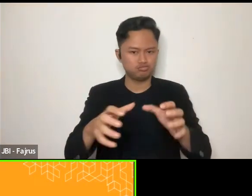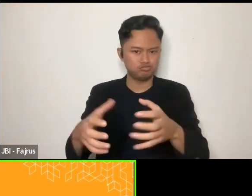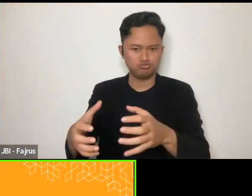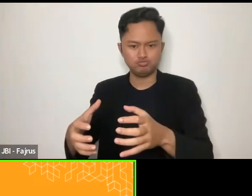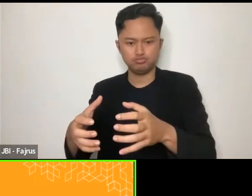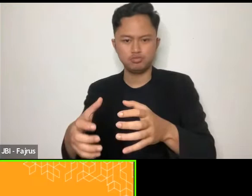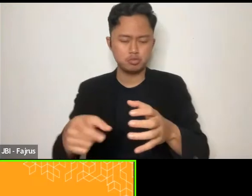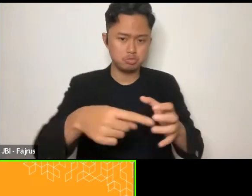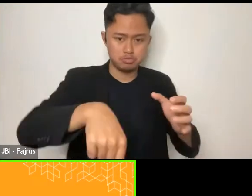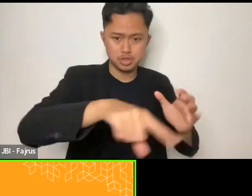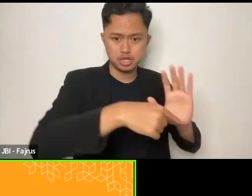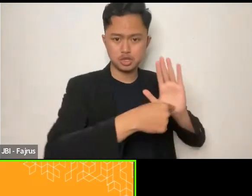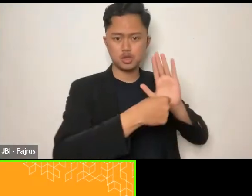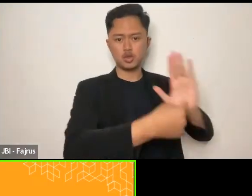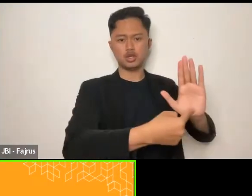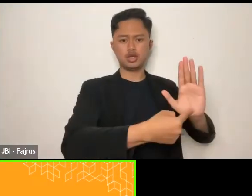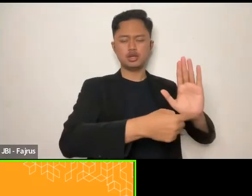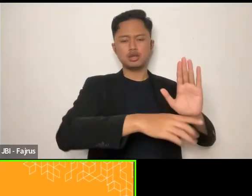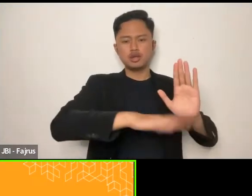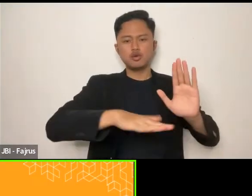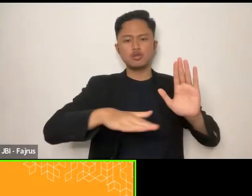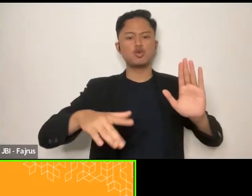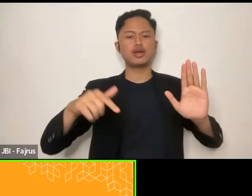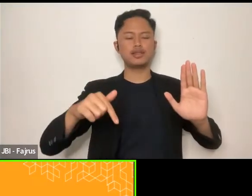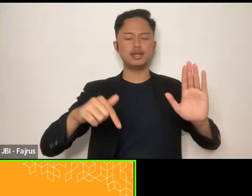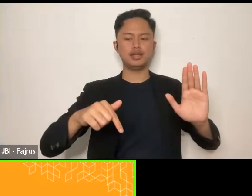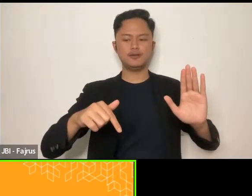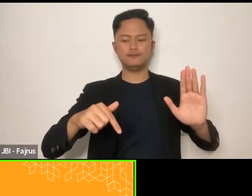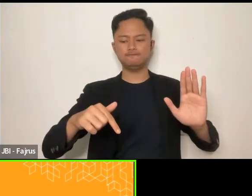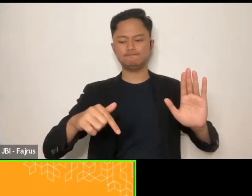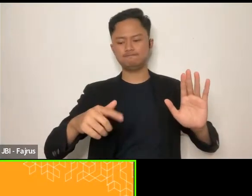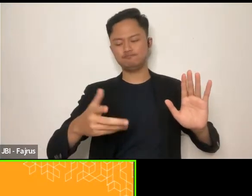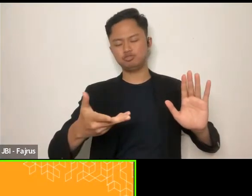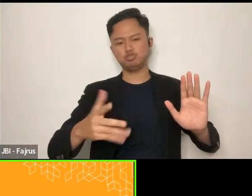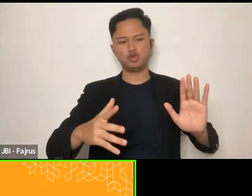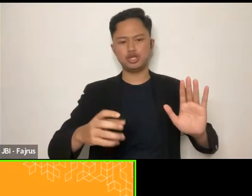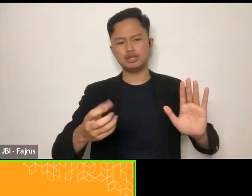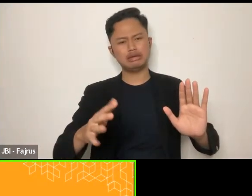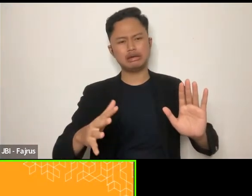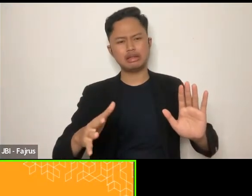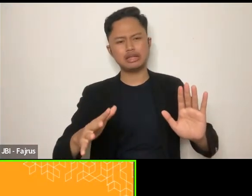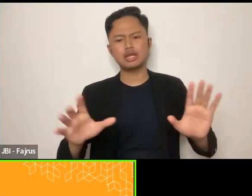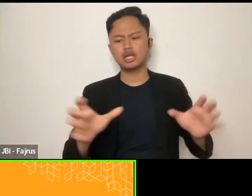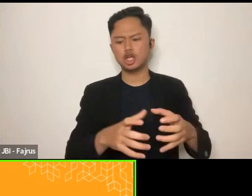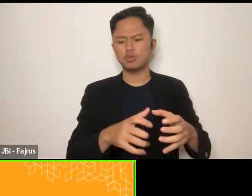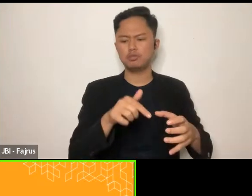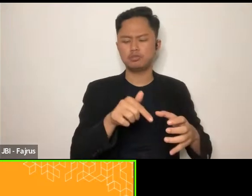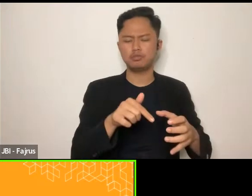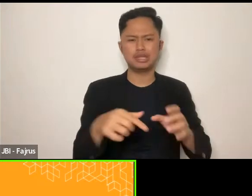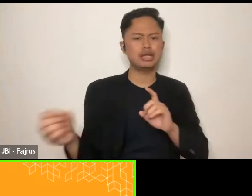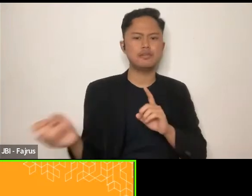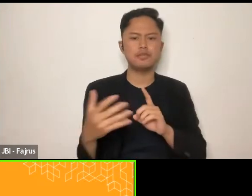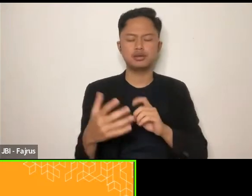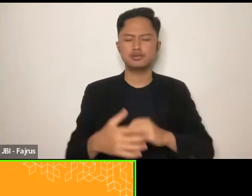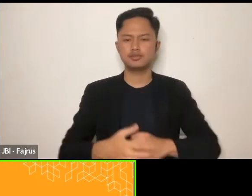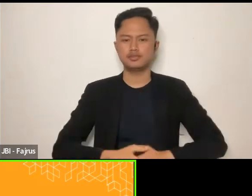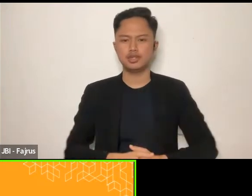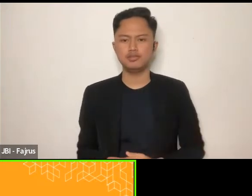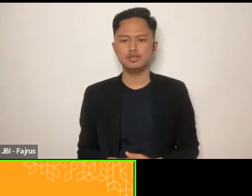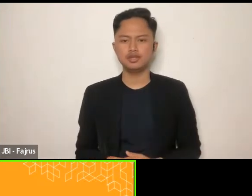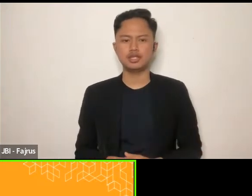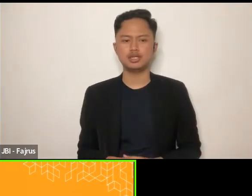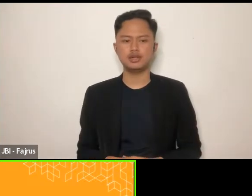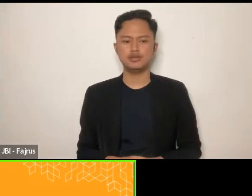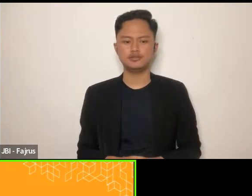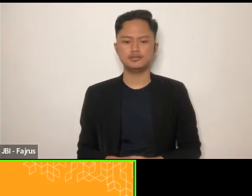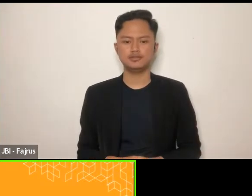shows that students are the most frequent group that are affected by the situation.